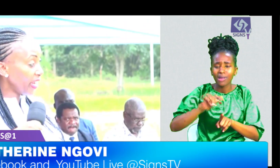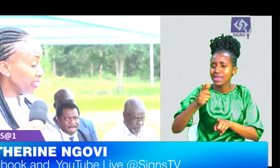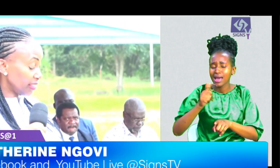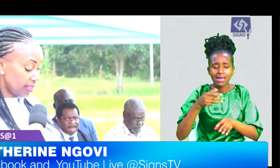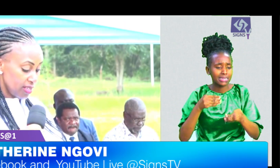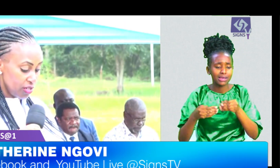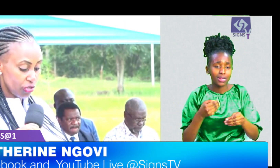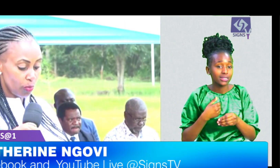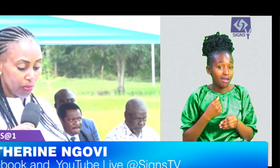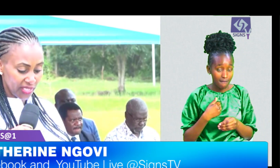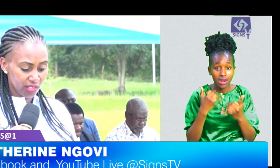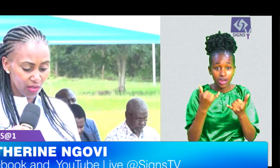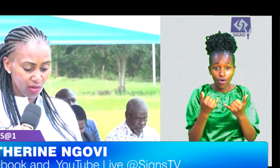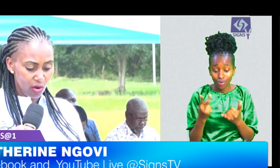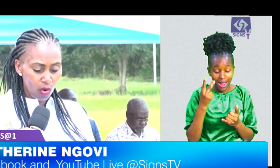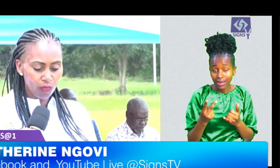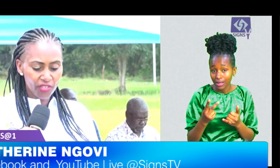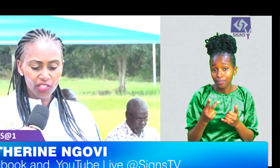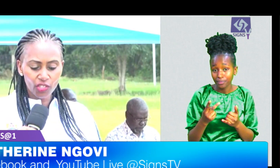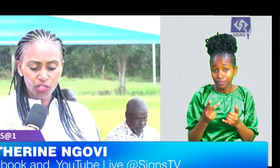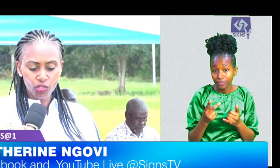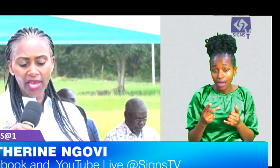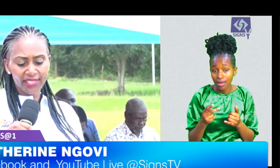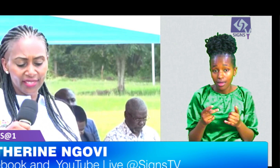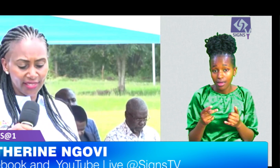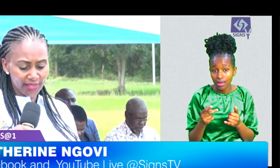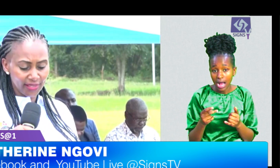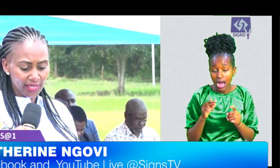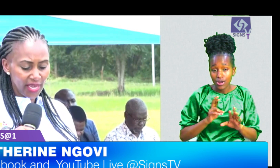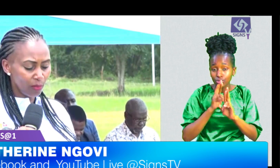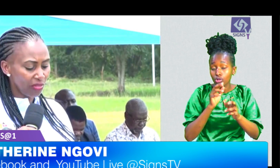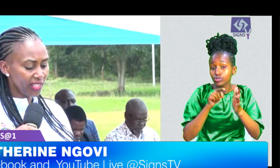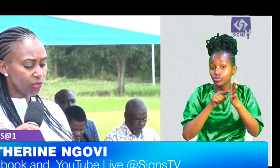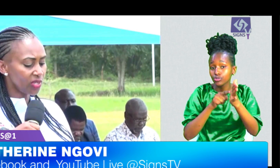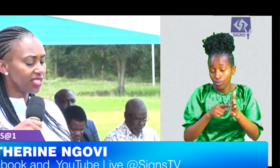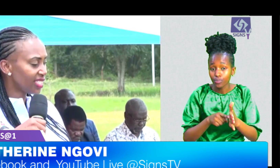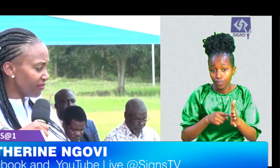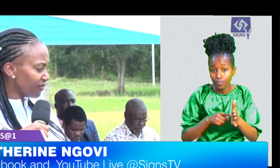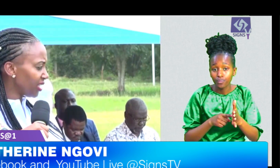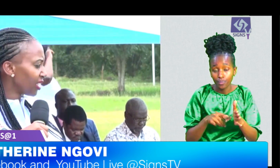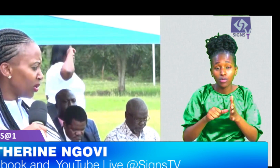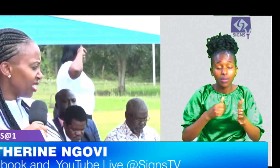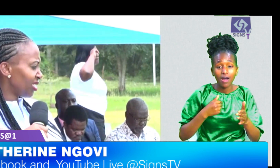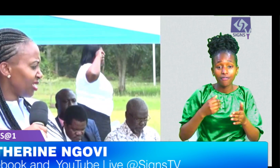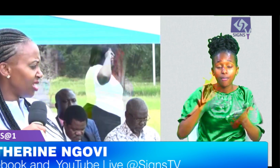bilharzia, intestinal worms, due to their exposure to contaminated water while